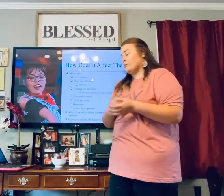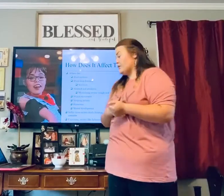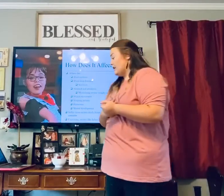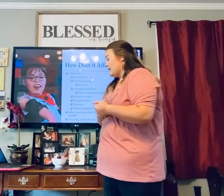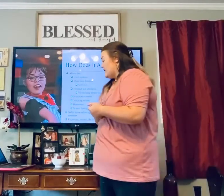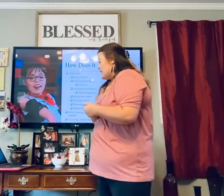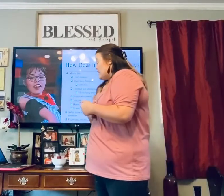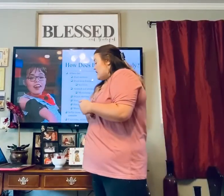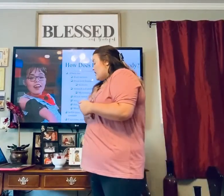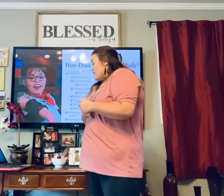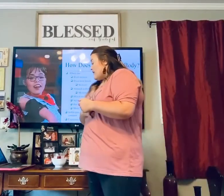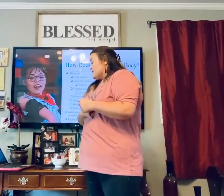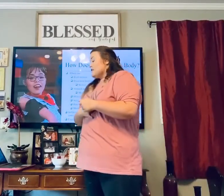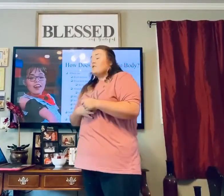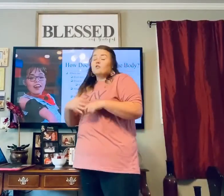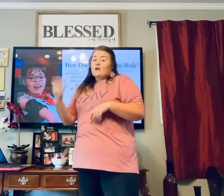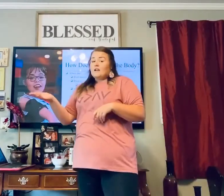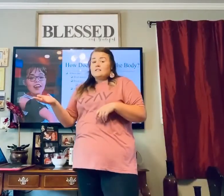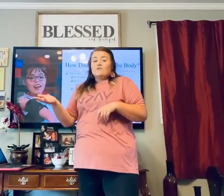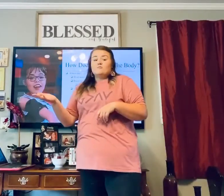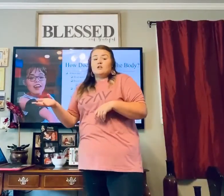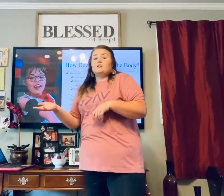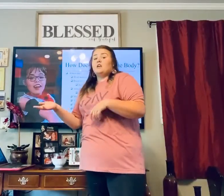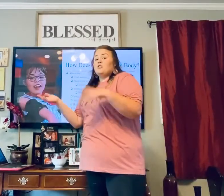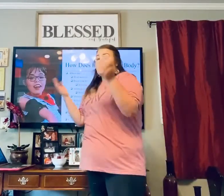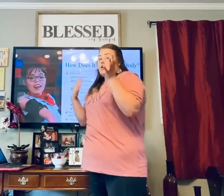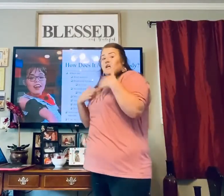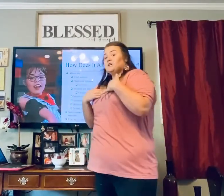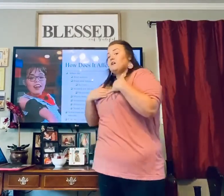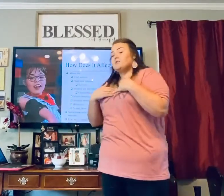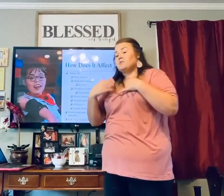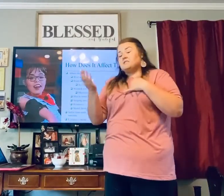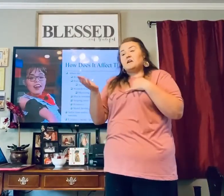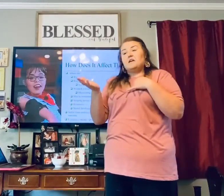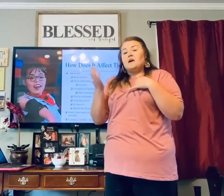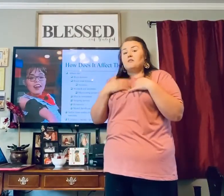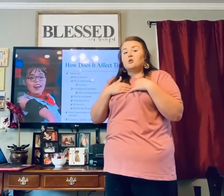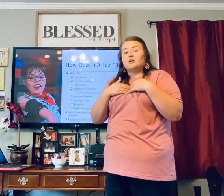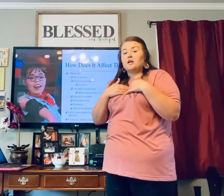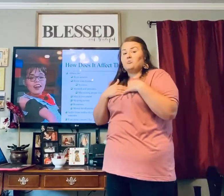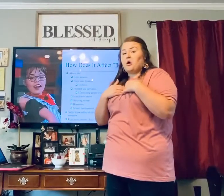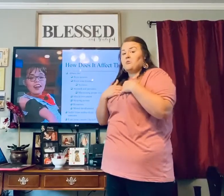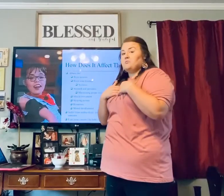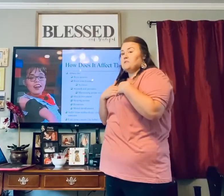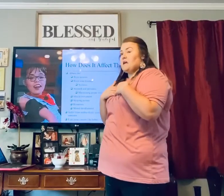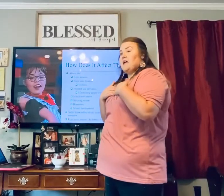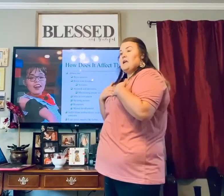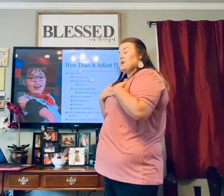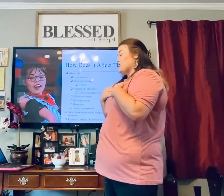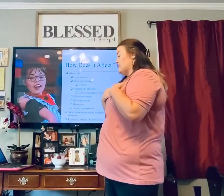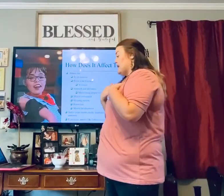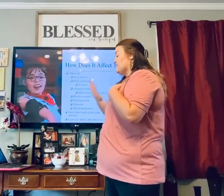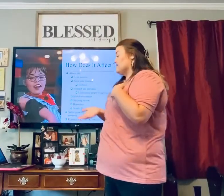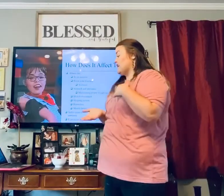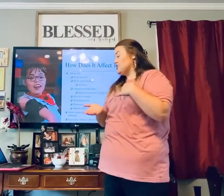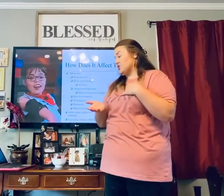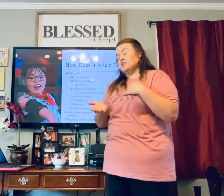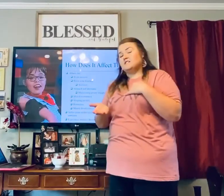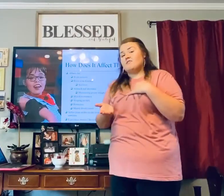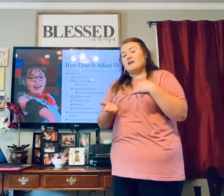properly. They suffer, like I said, from sudden death, cardiac arrest, because they have cardiac problems. They can have seizures, that they